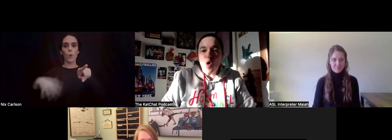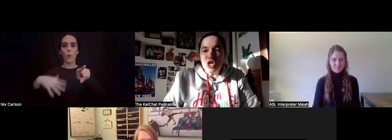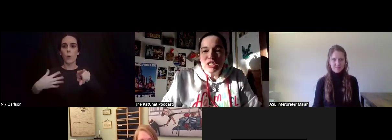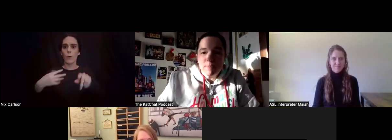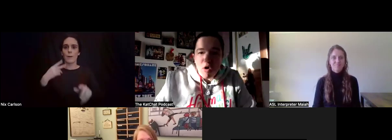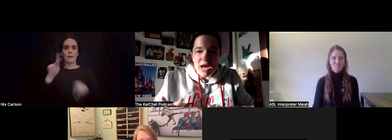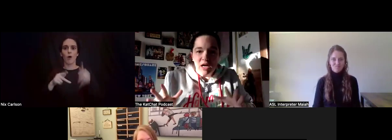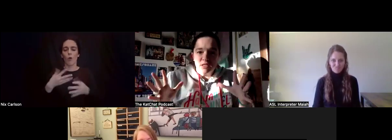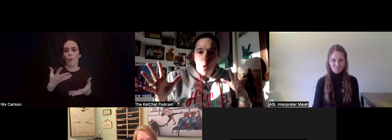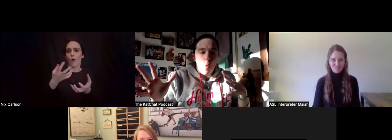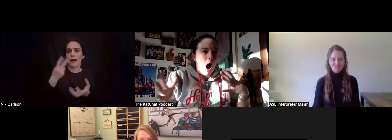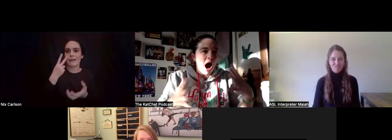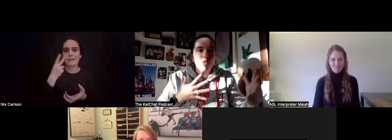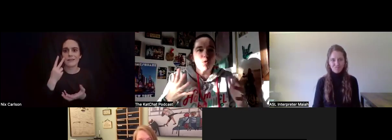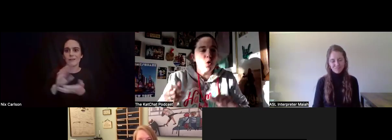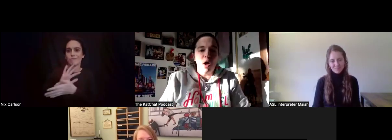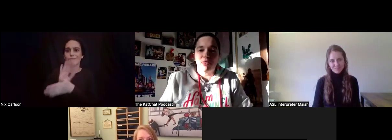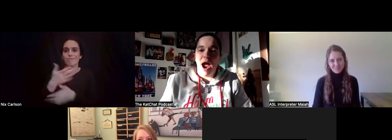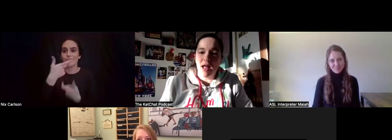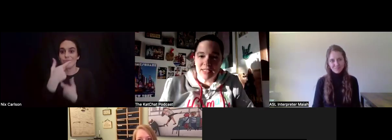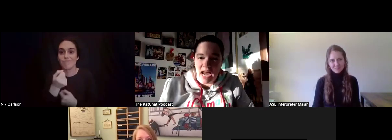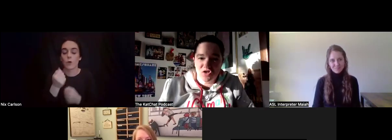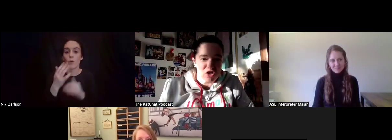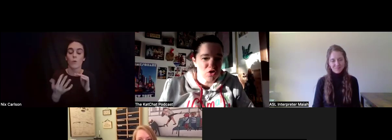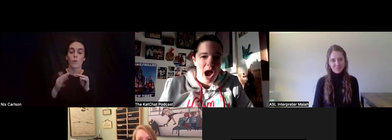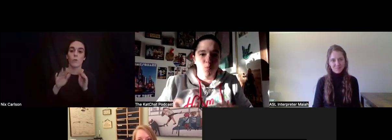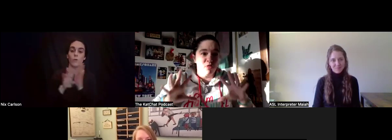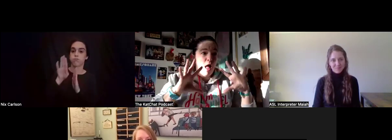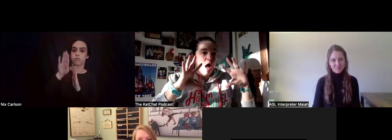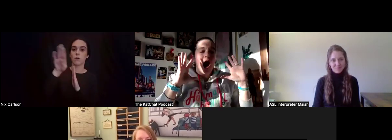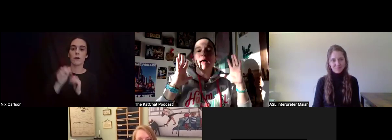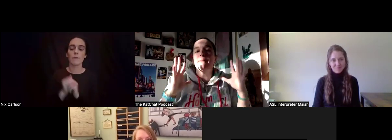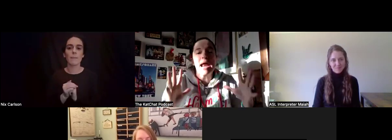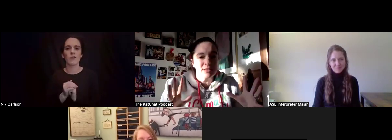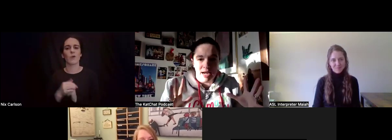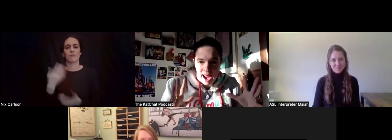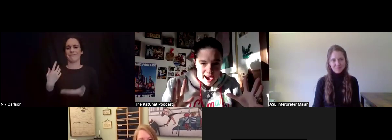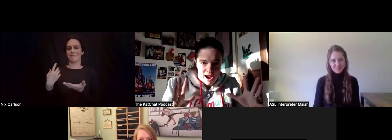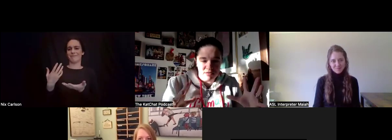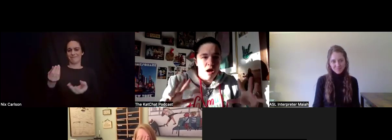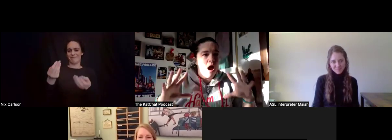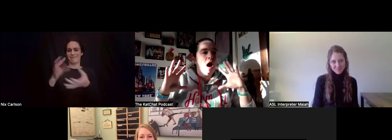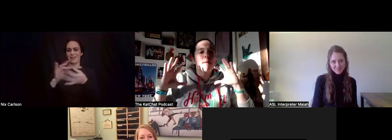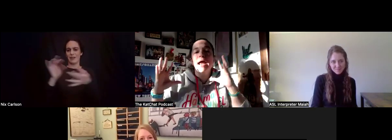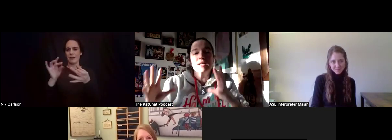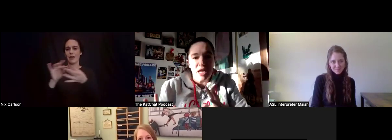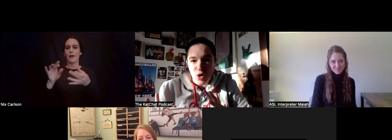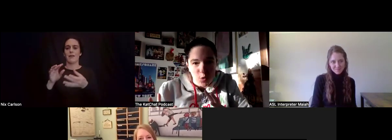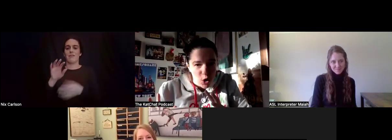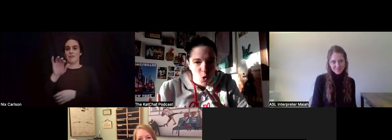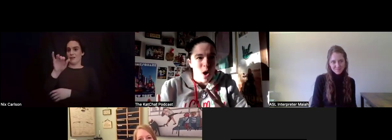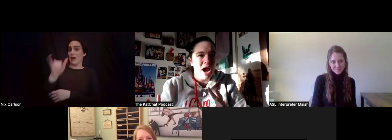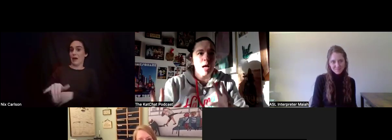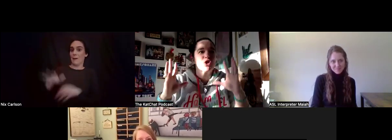bit about your experience walking through with the holiday touchdown with an amazing cast,